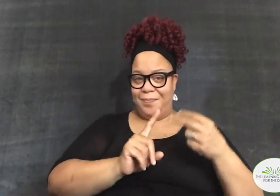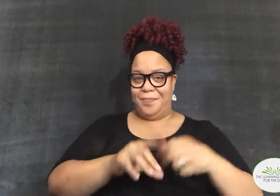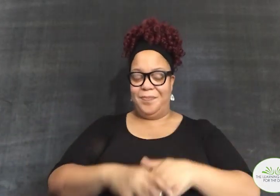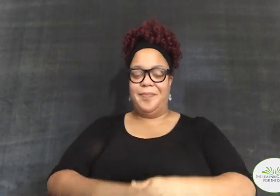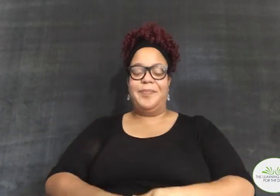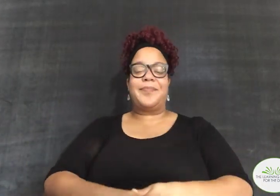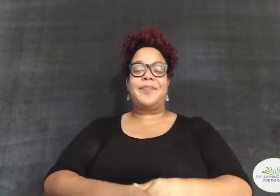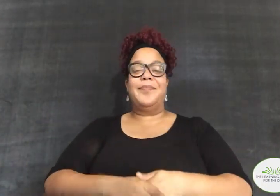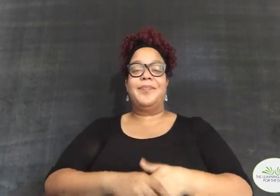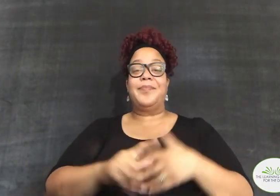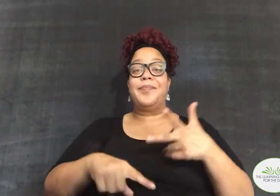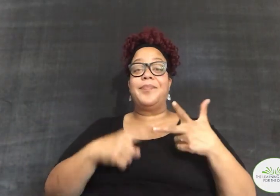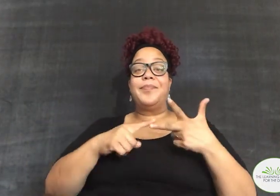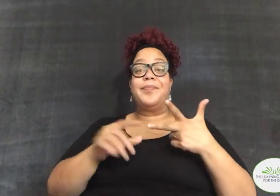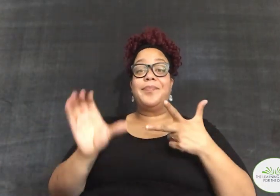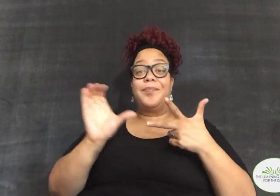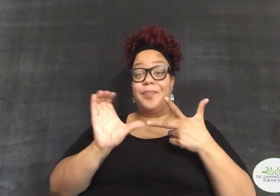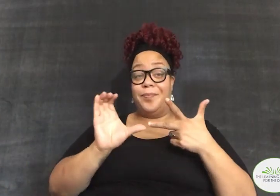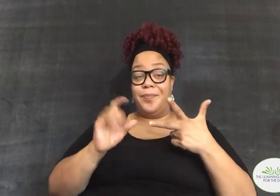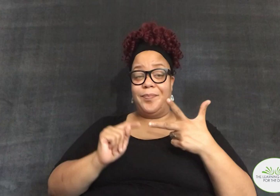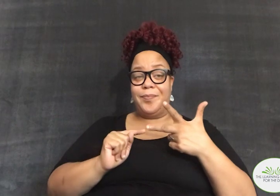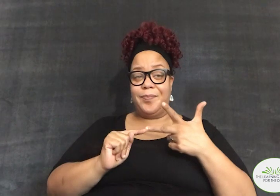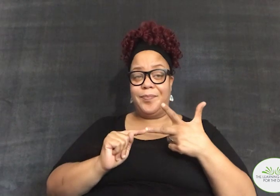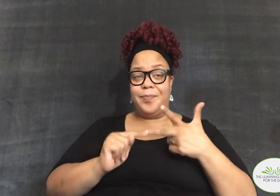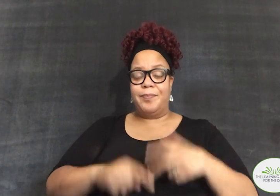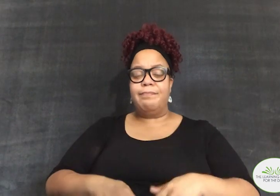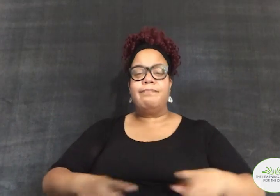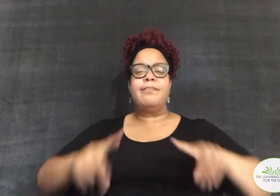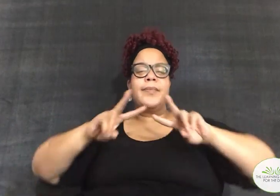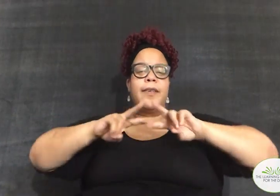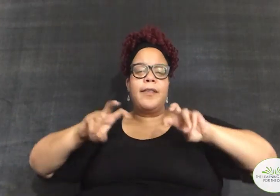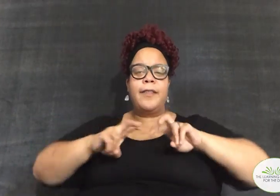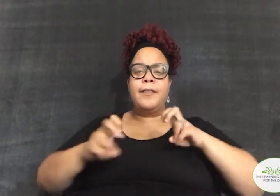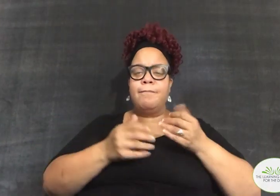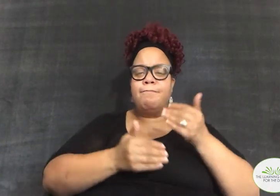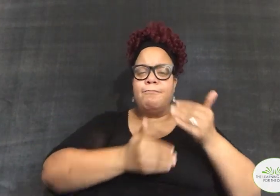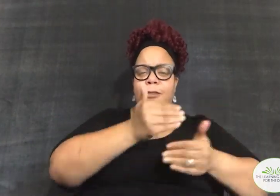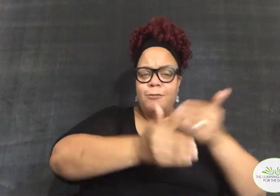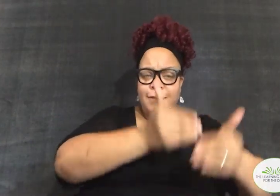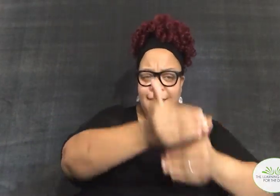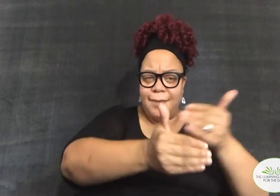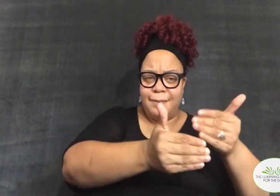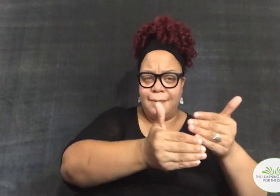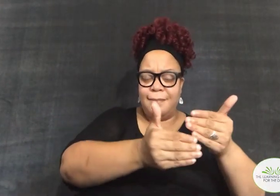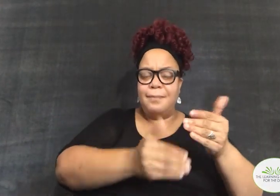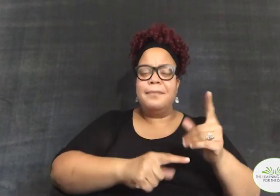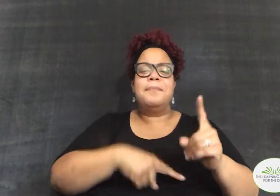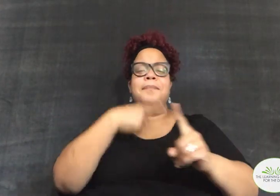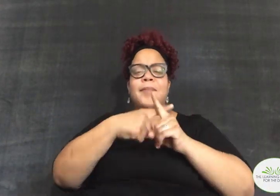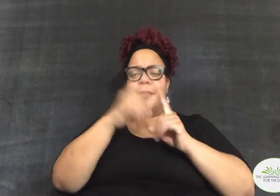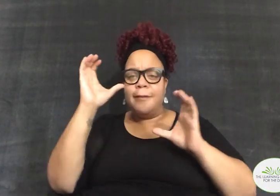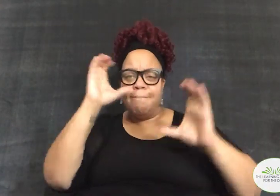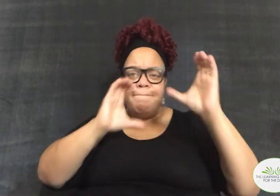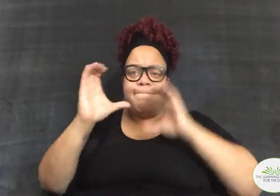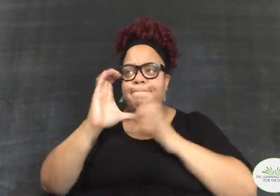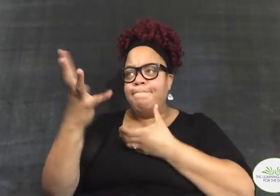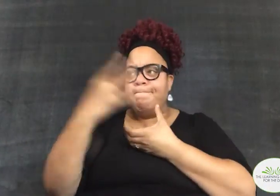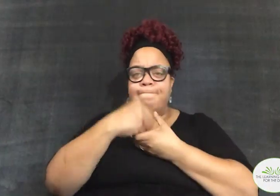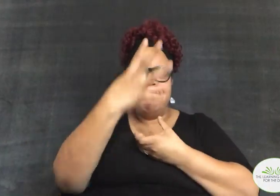Establish a TLC equity committee. The committee will consist of representatives from the student body,